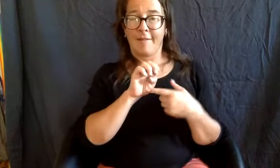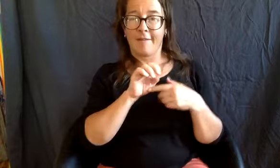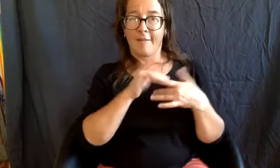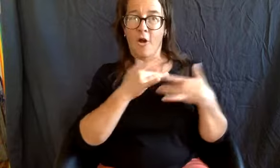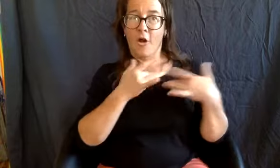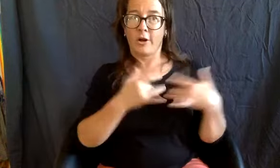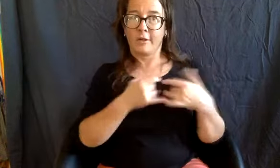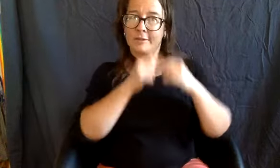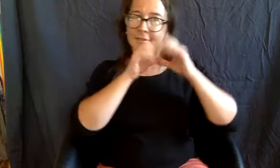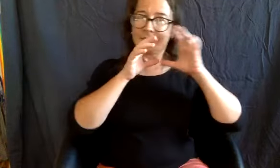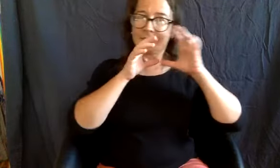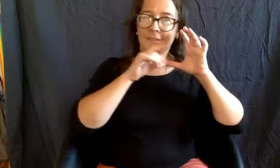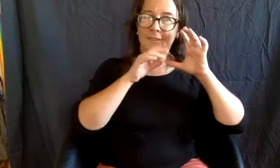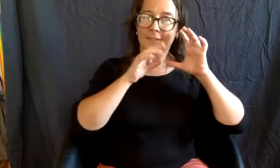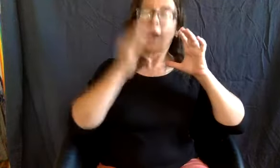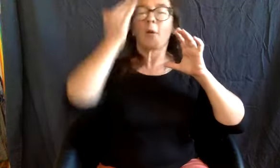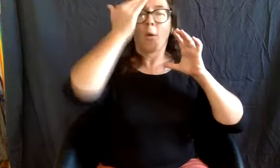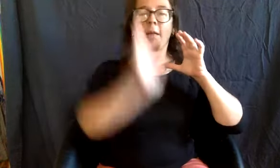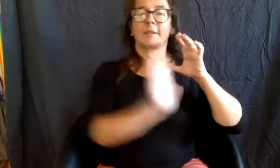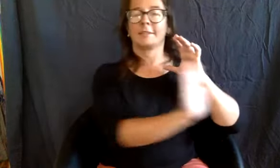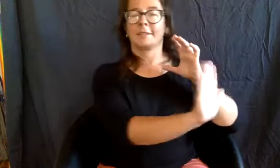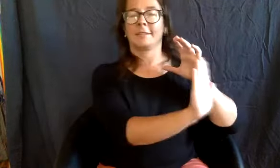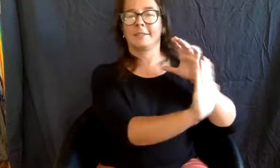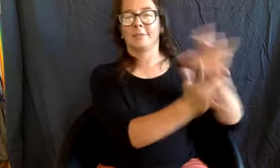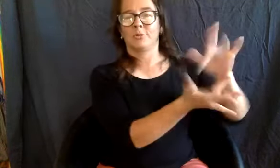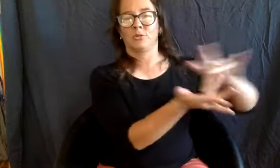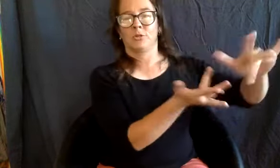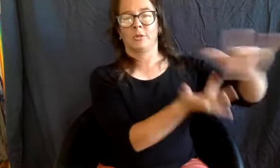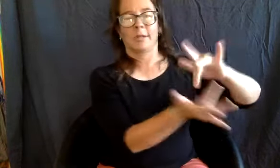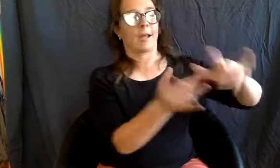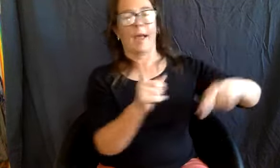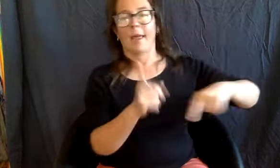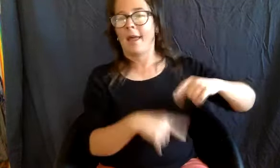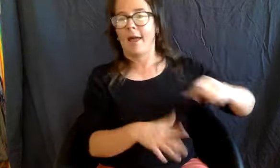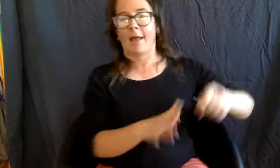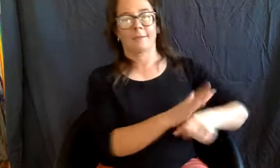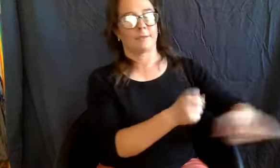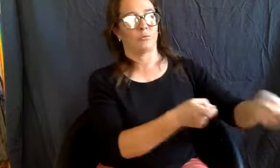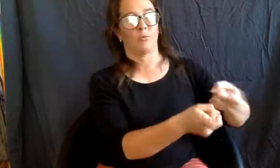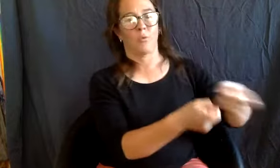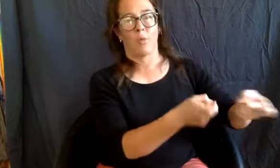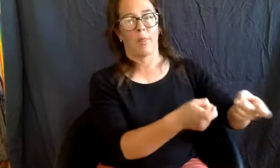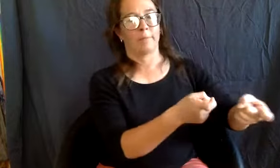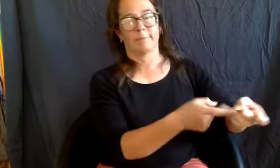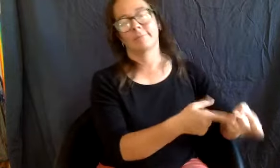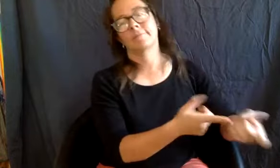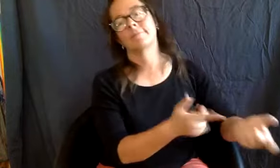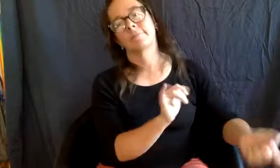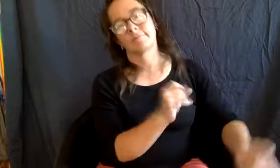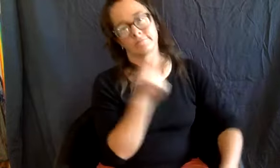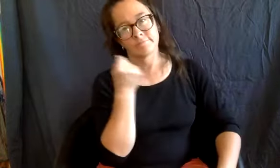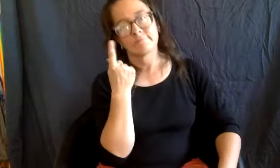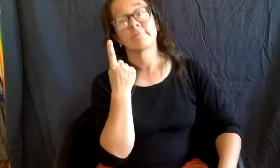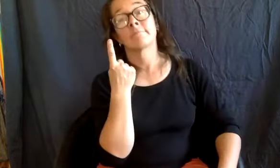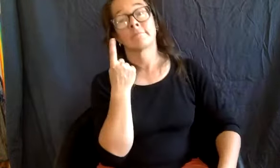to do those things. So, and that's just, again, the insanity that I had to go through in my own way,